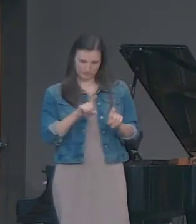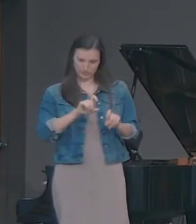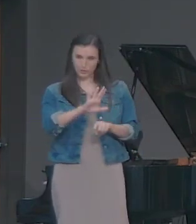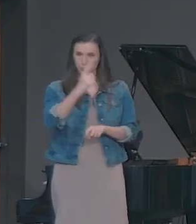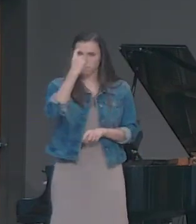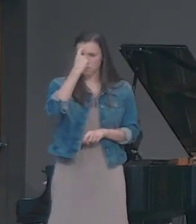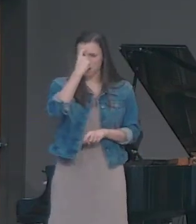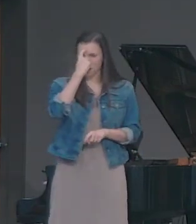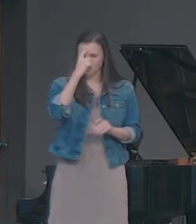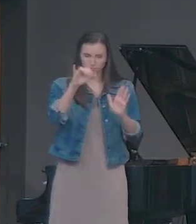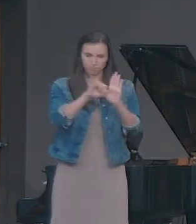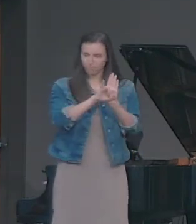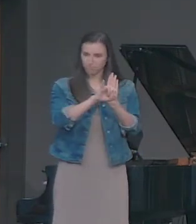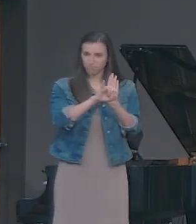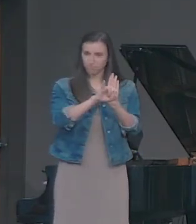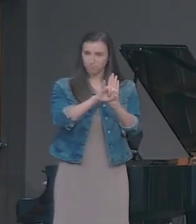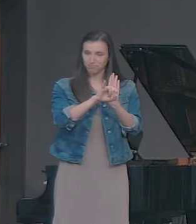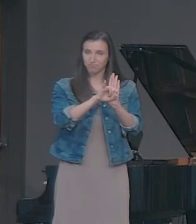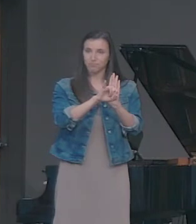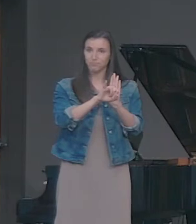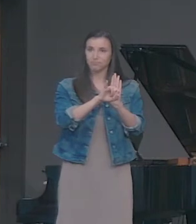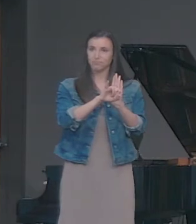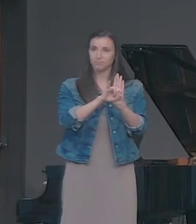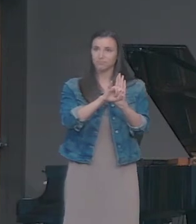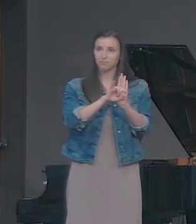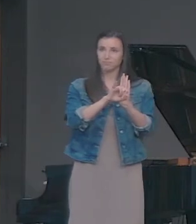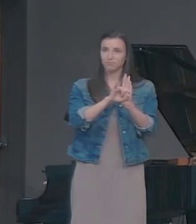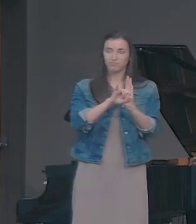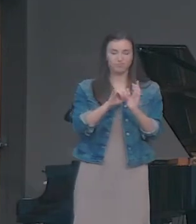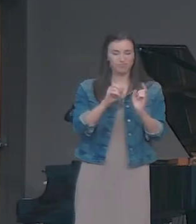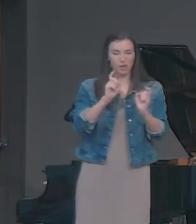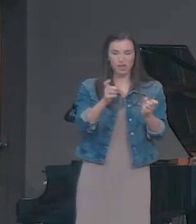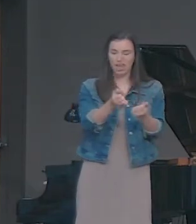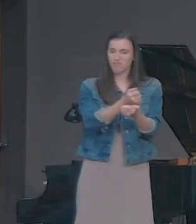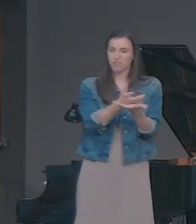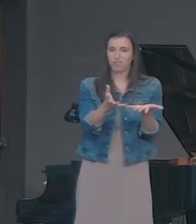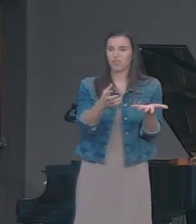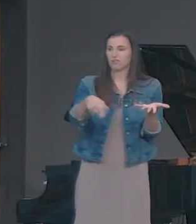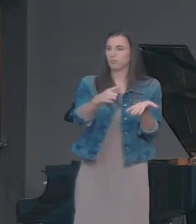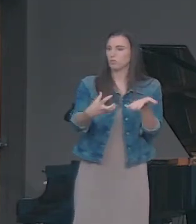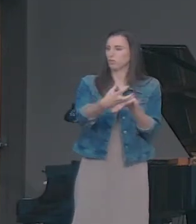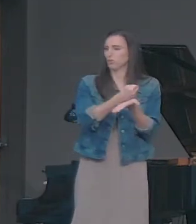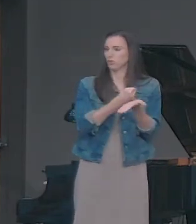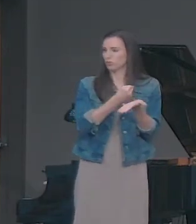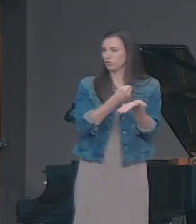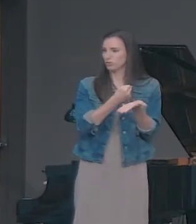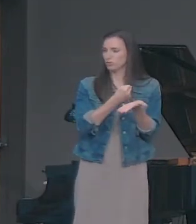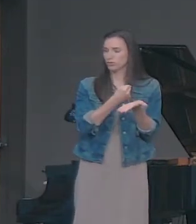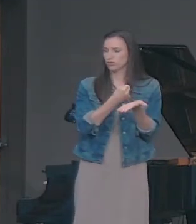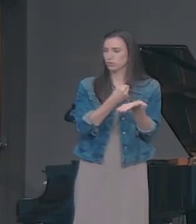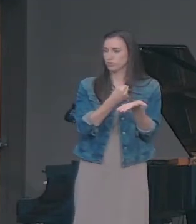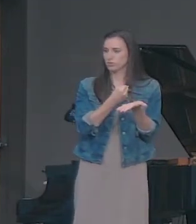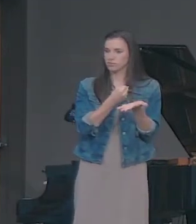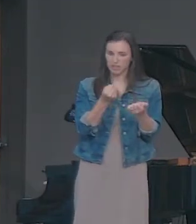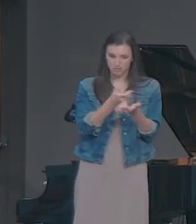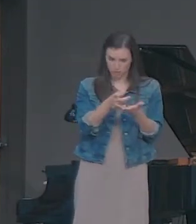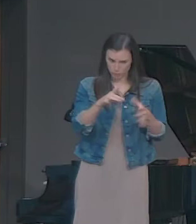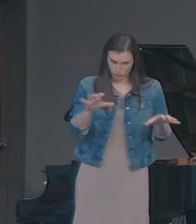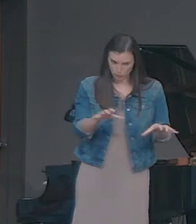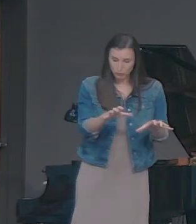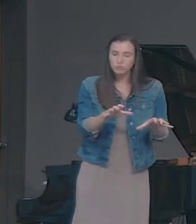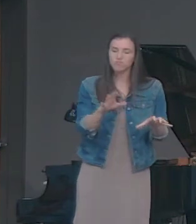mind to give every man according to his ways, according to the fruit of his